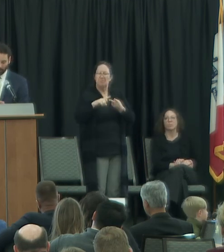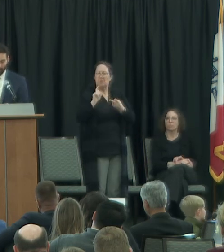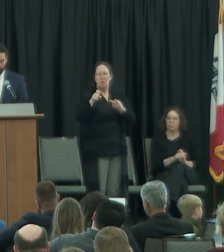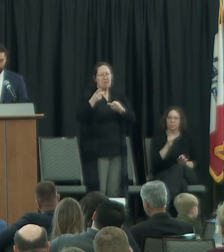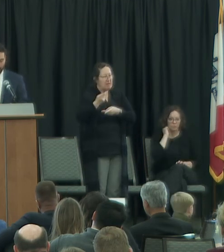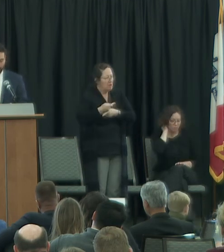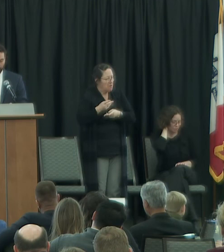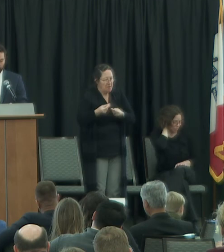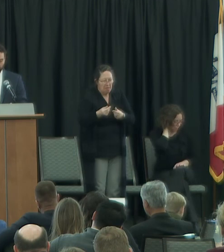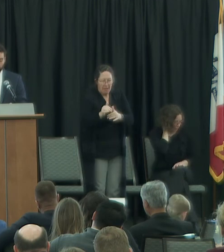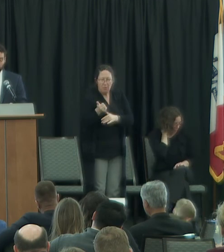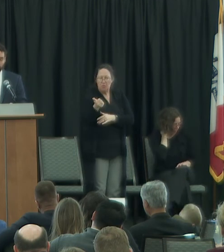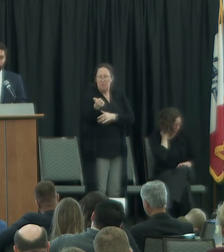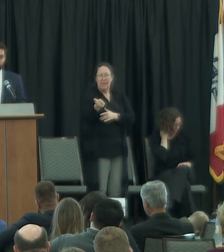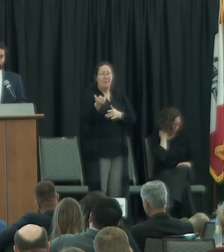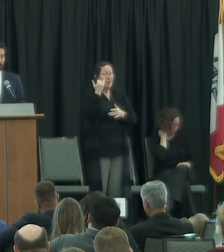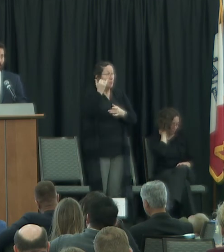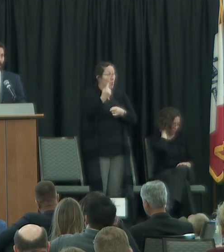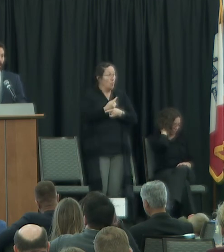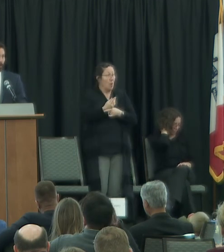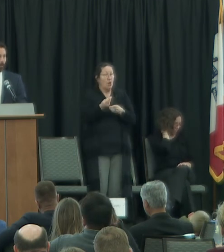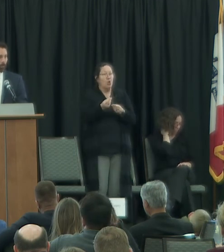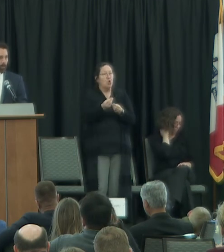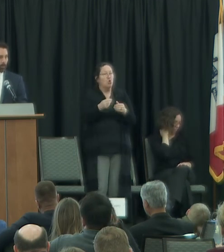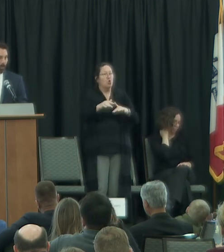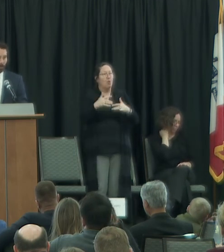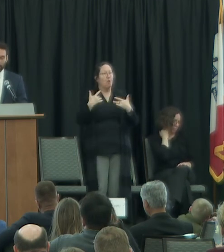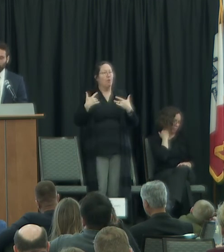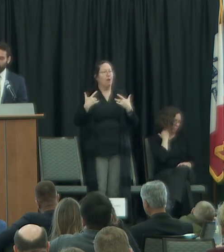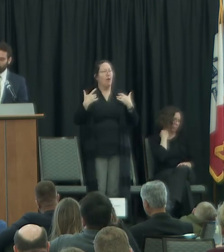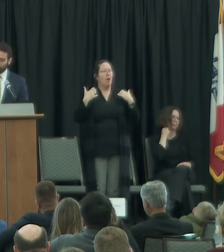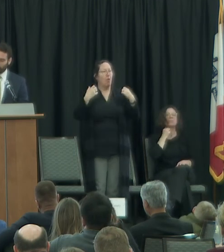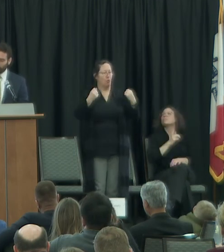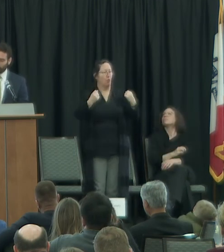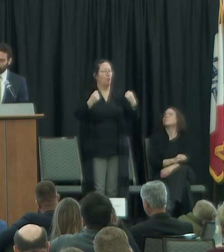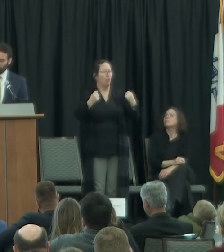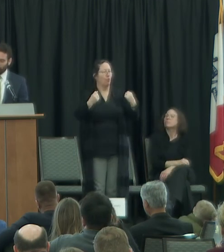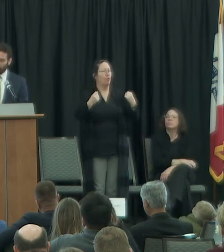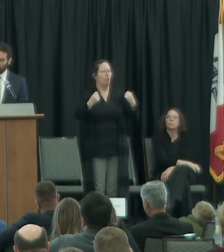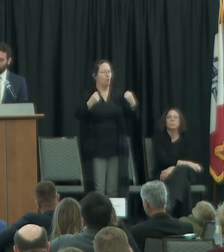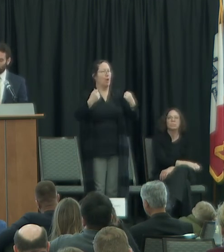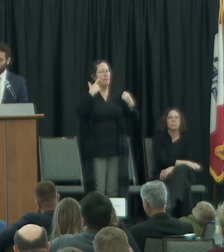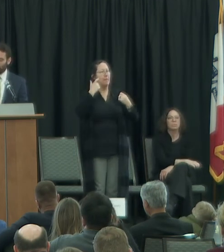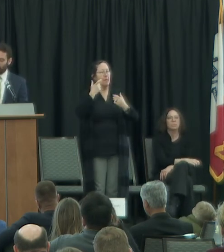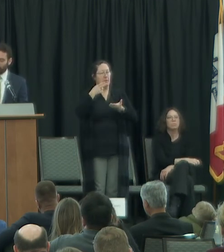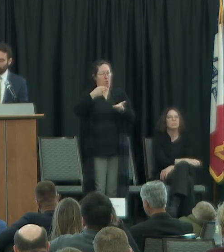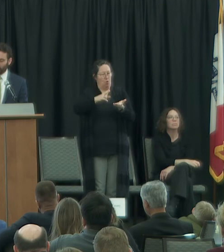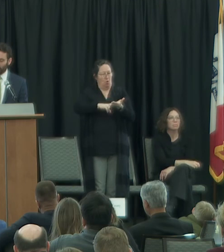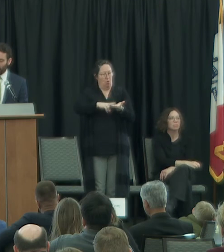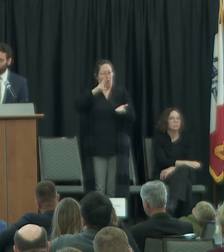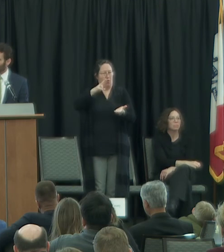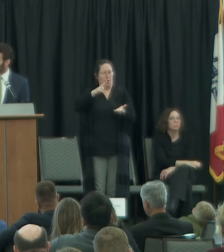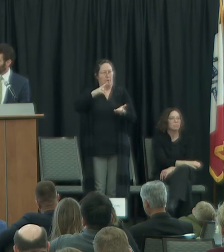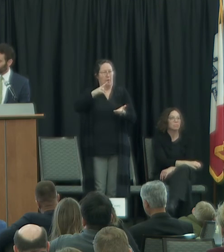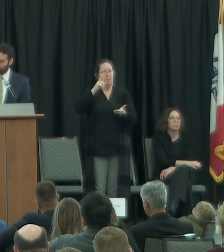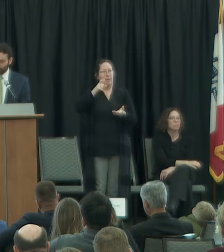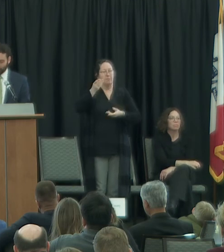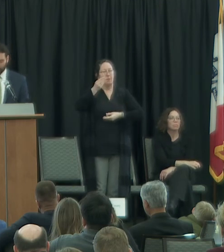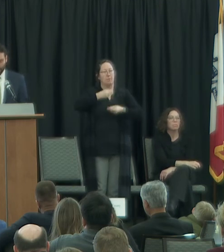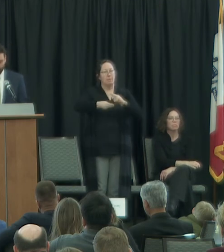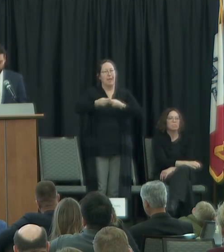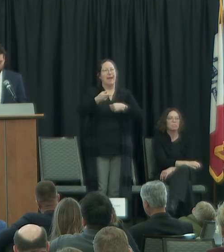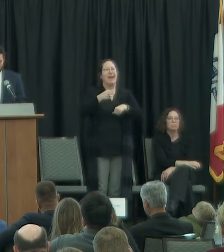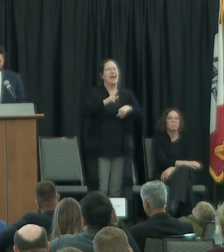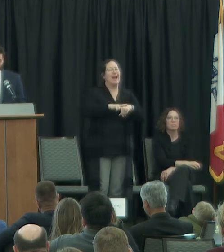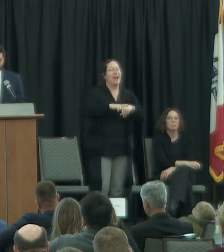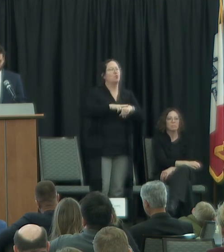to the land, and if we do this right, the soil health will be much better, because the contract states that the land has to be returned to its